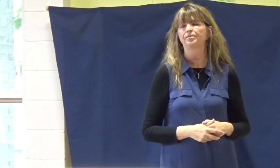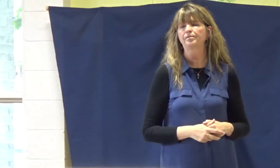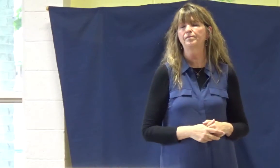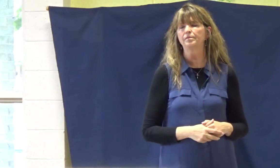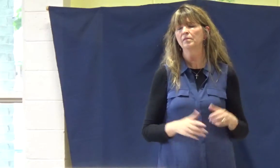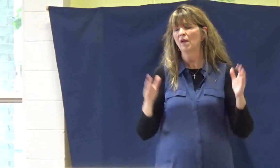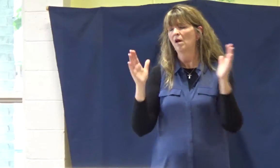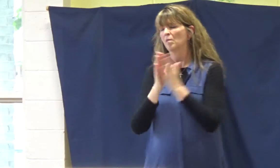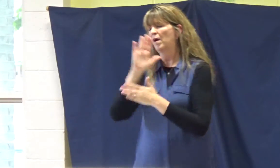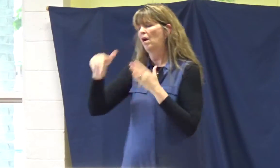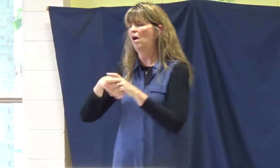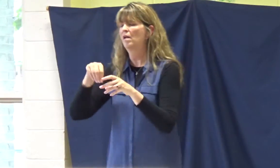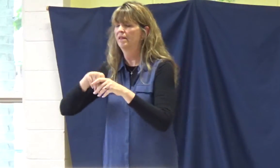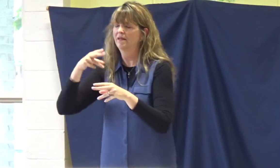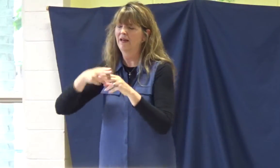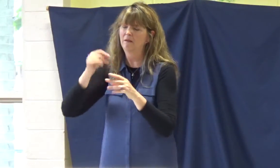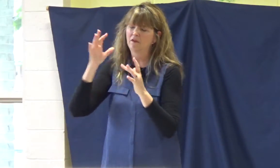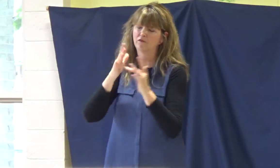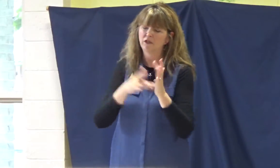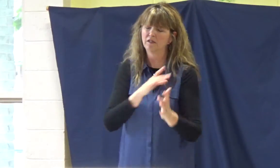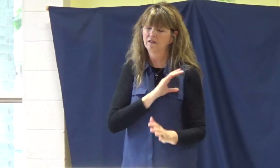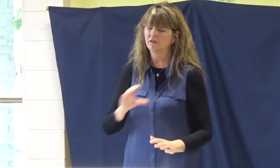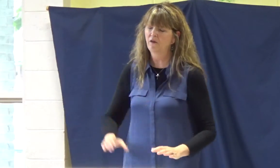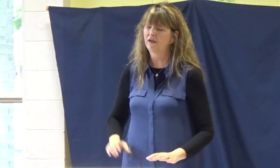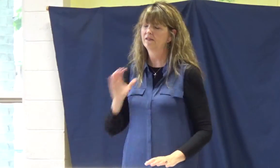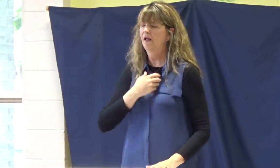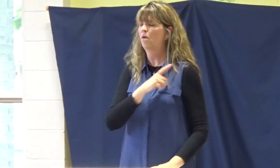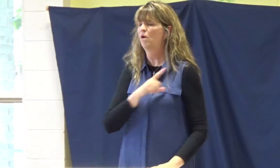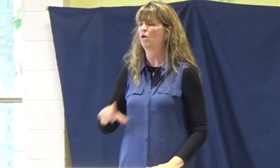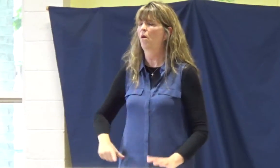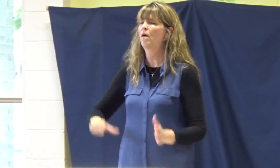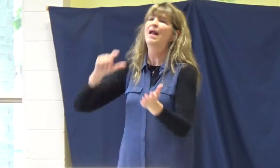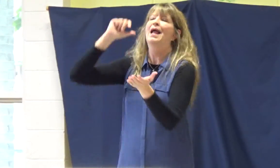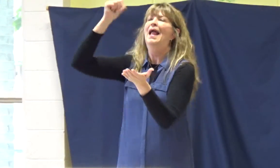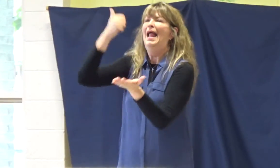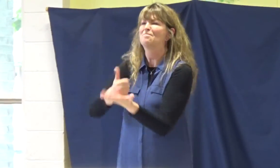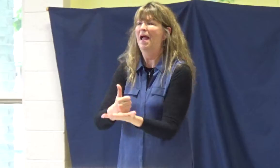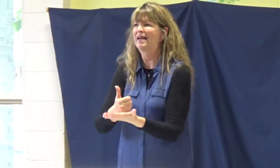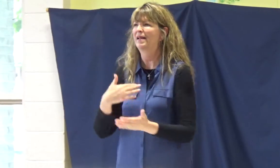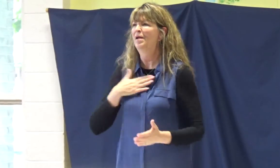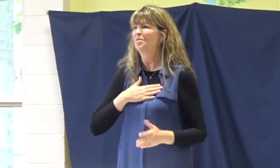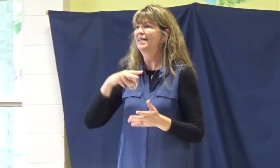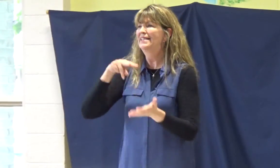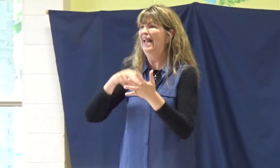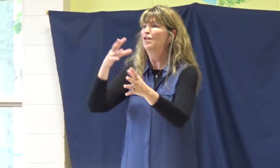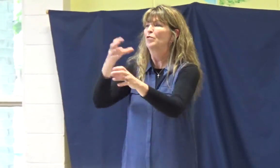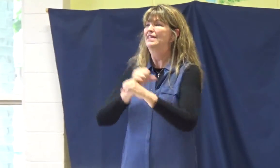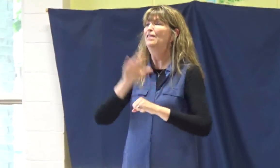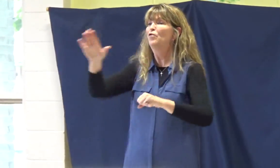Help us to be strong when the culture feels stronger. We pray all this in the name of Jesus.